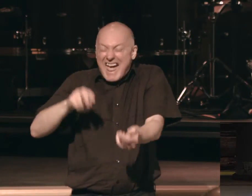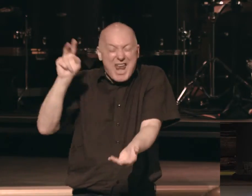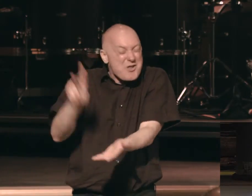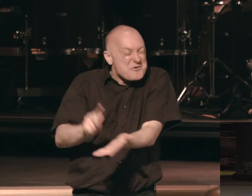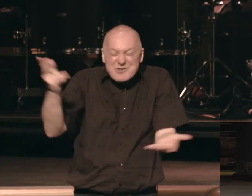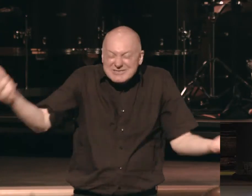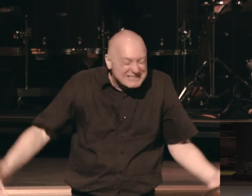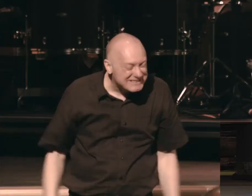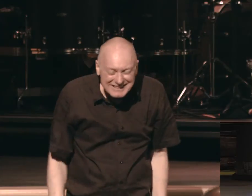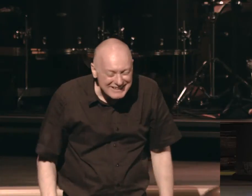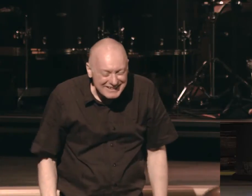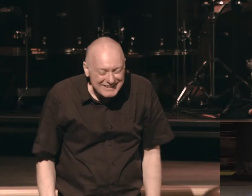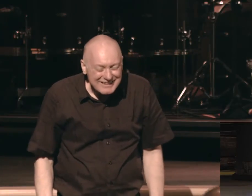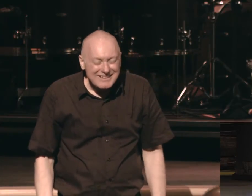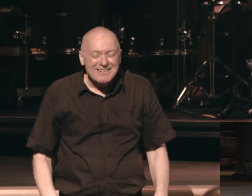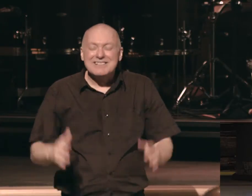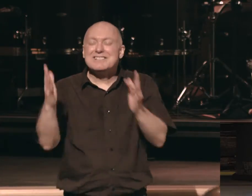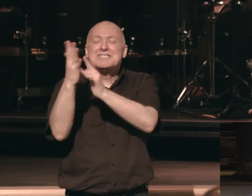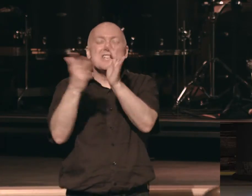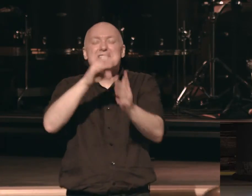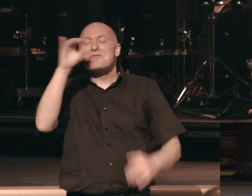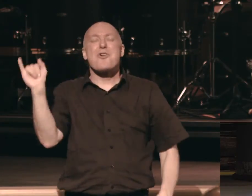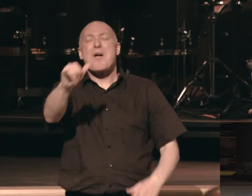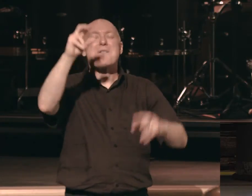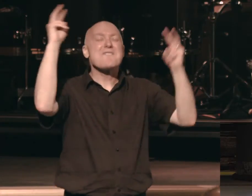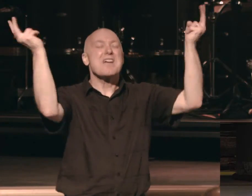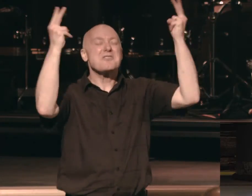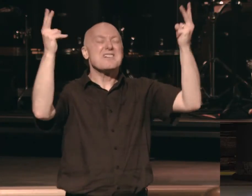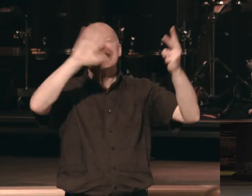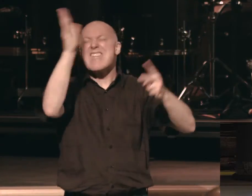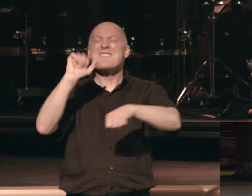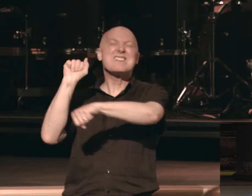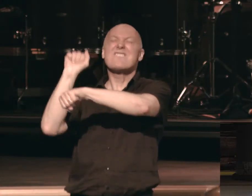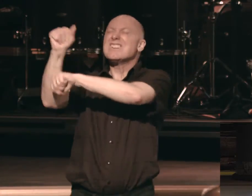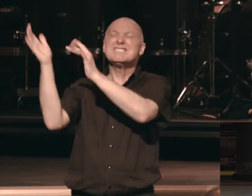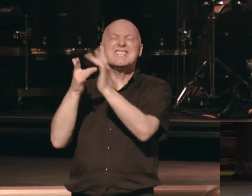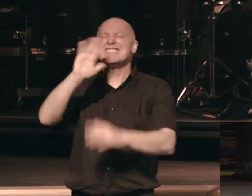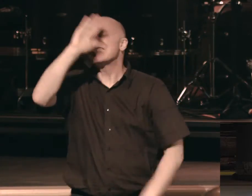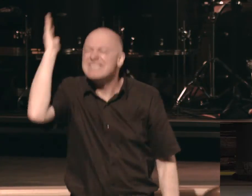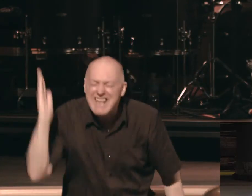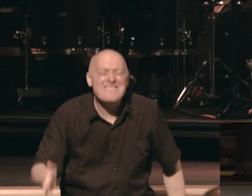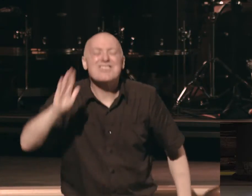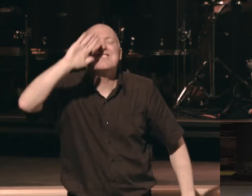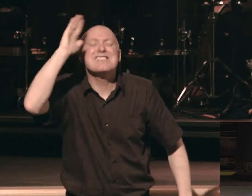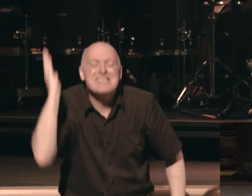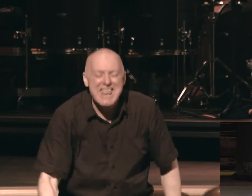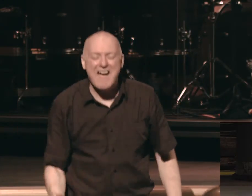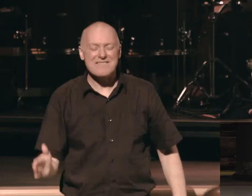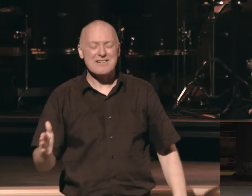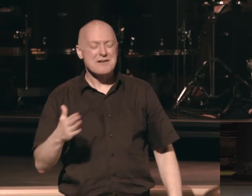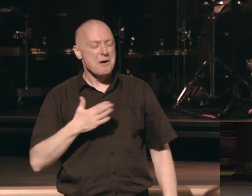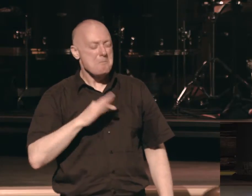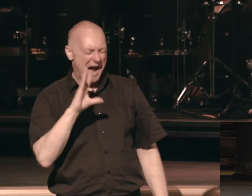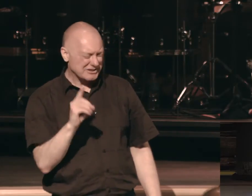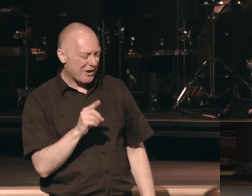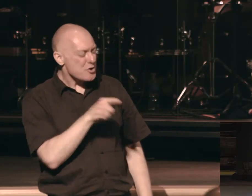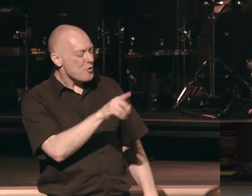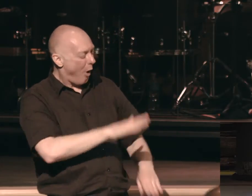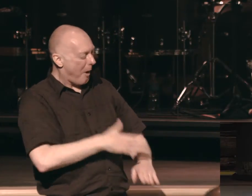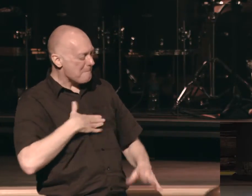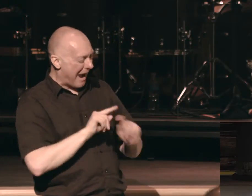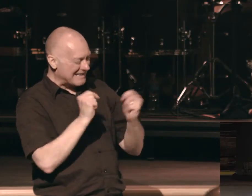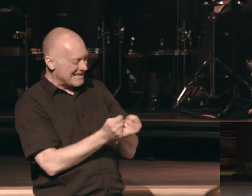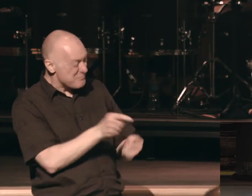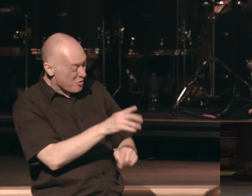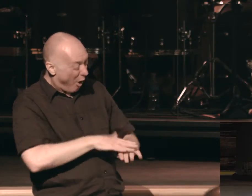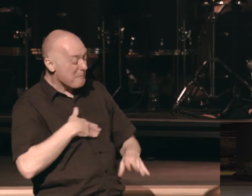I'm forever victorious. I will never be defeated, ever. Ever. And he says, my child, you're on my team. You're on my team. You